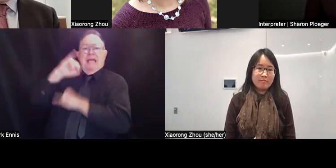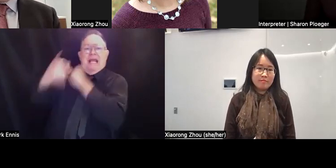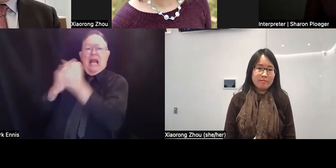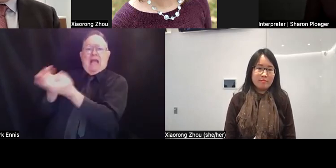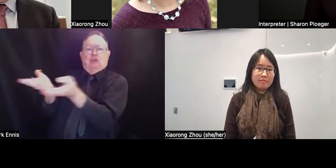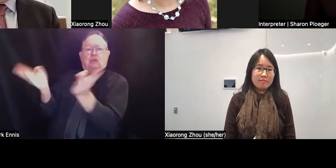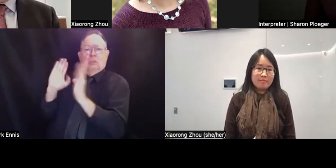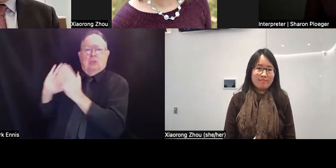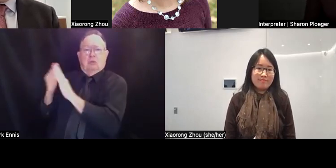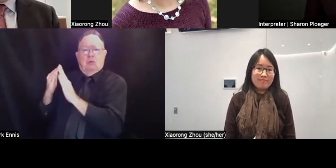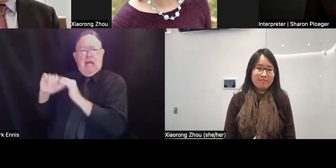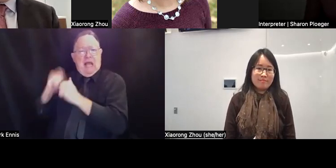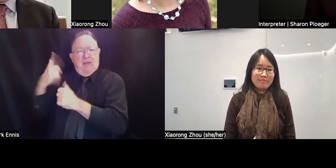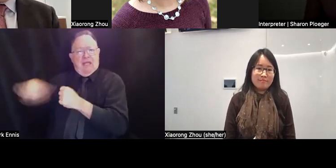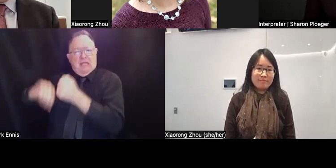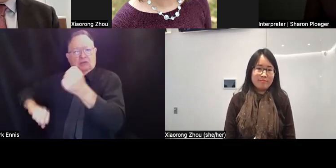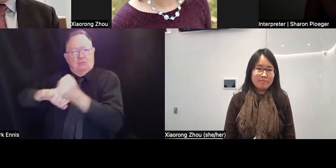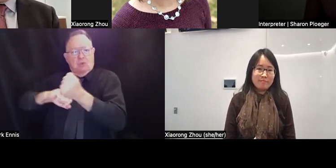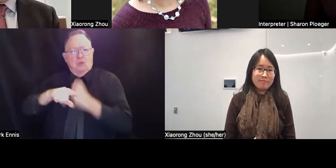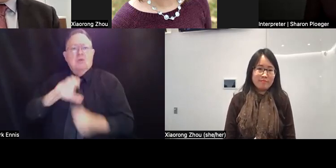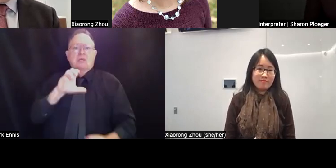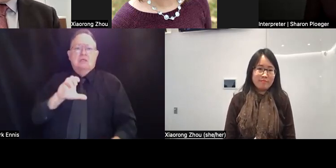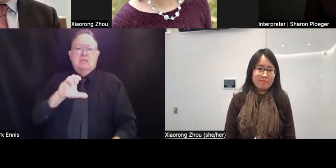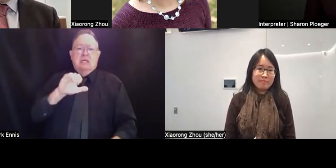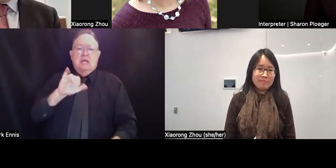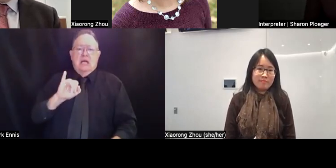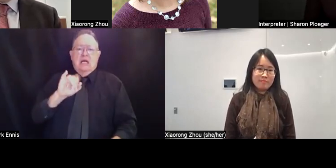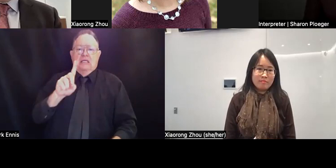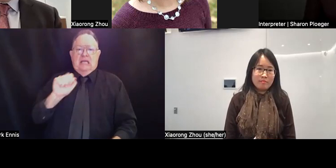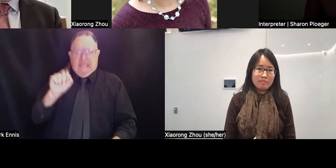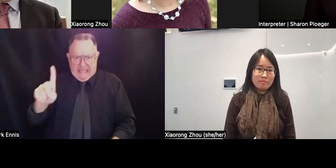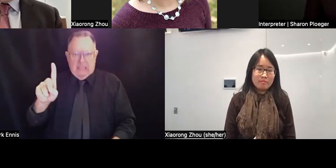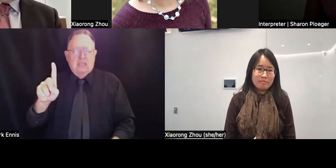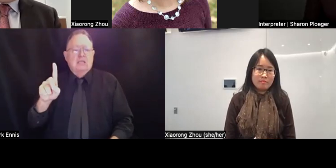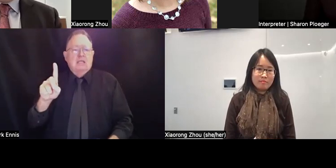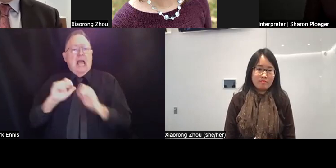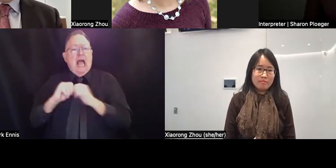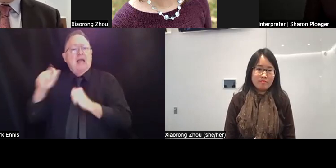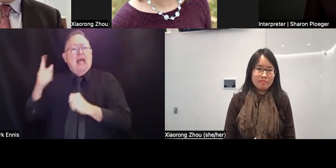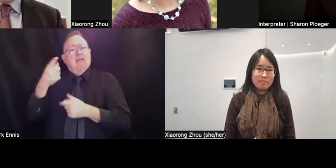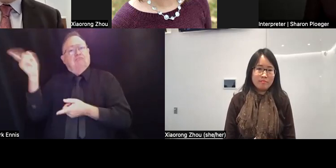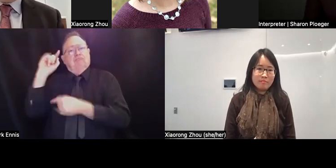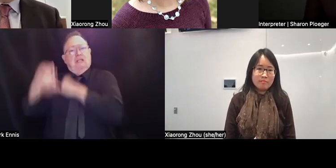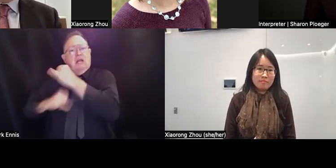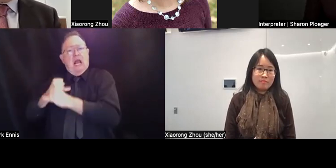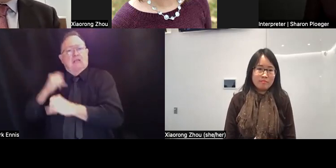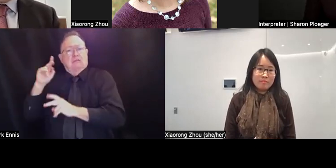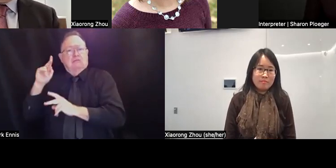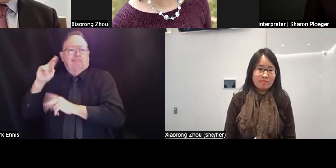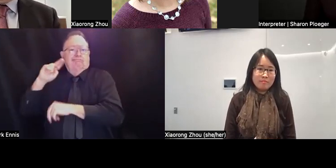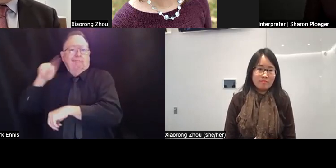in your work at CIDAD, or what assistance can the